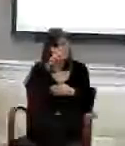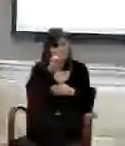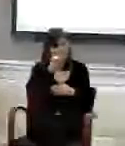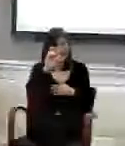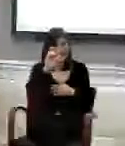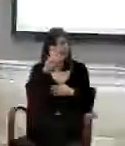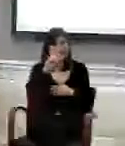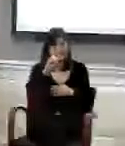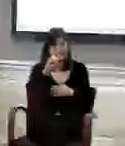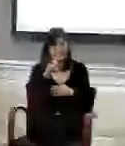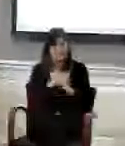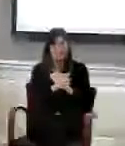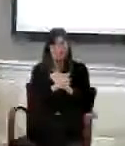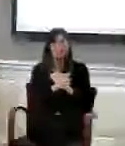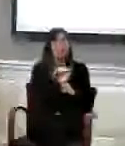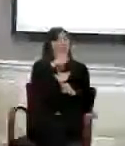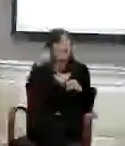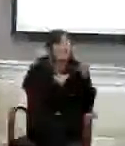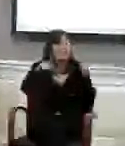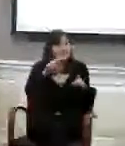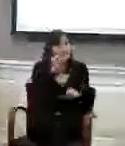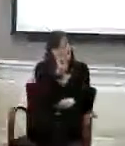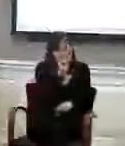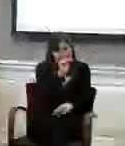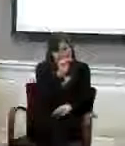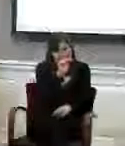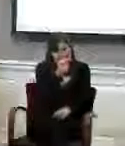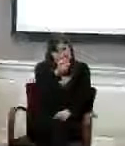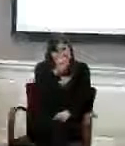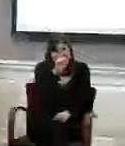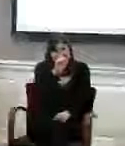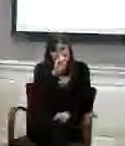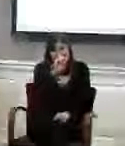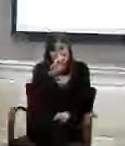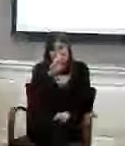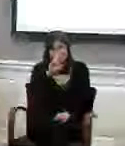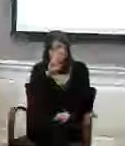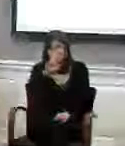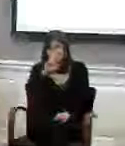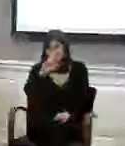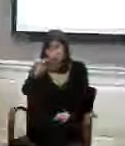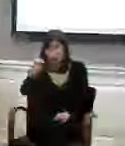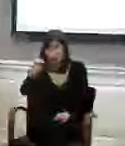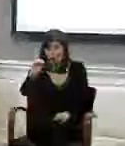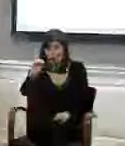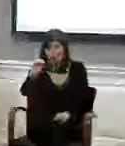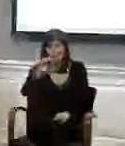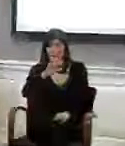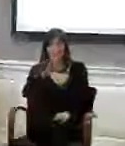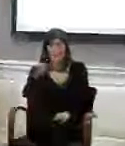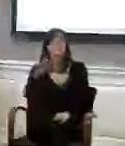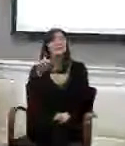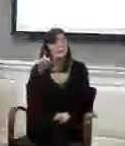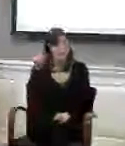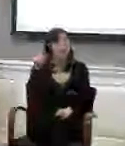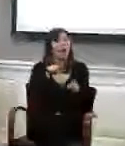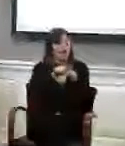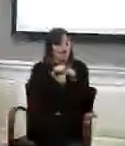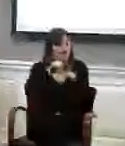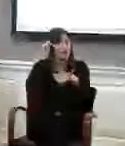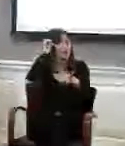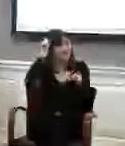Bafferi Mesereau is a theorist who's credited with initiating the theoretical field of transformative learning. He